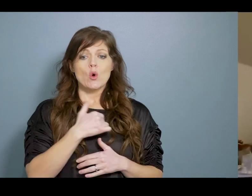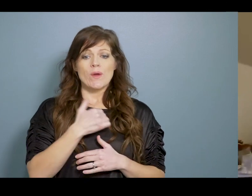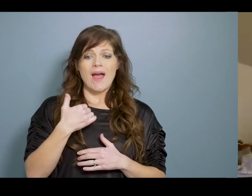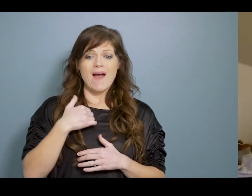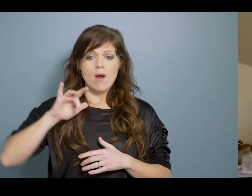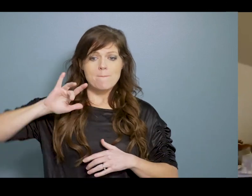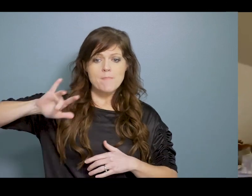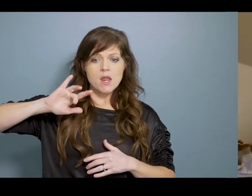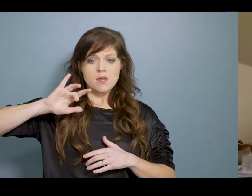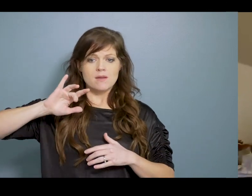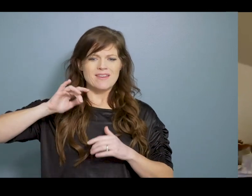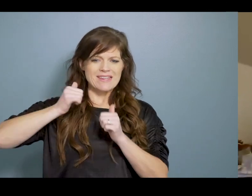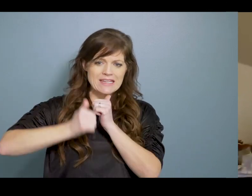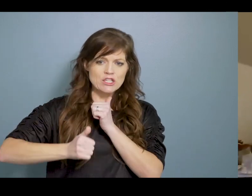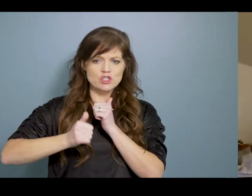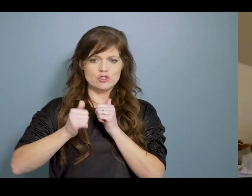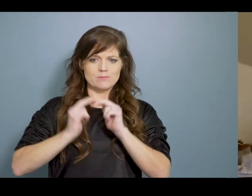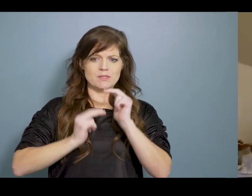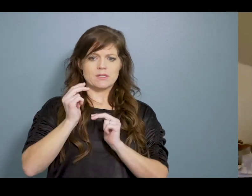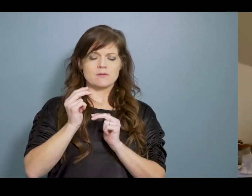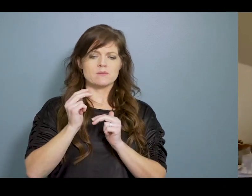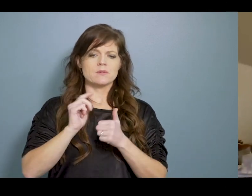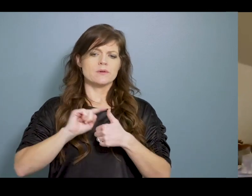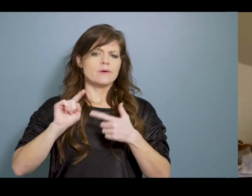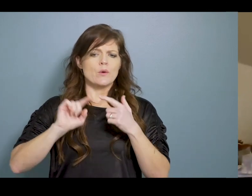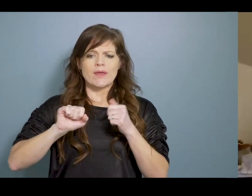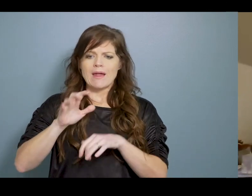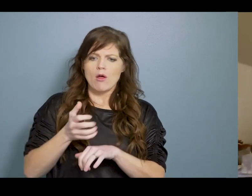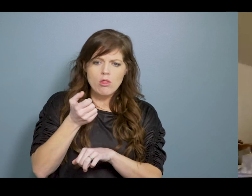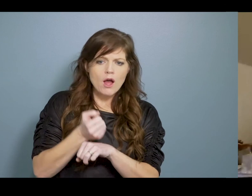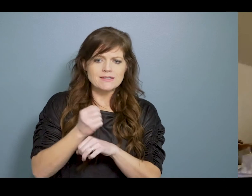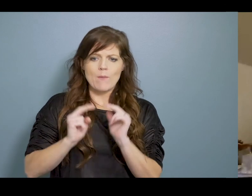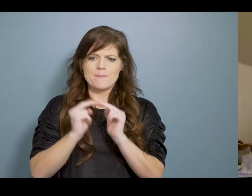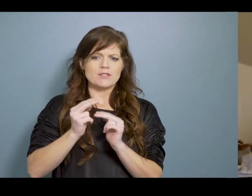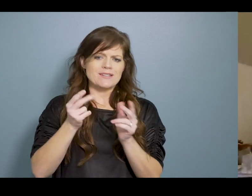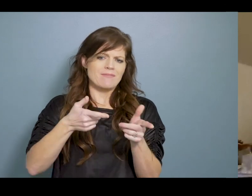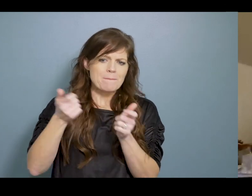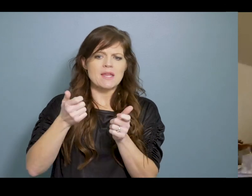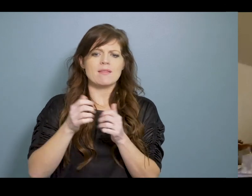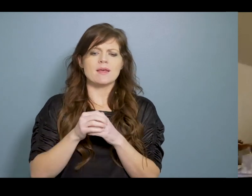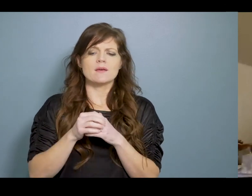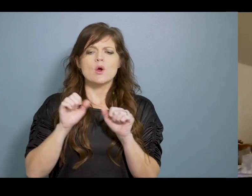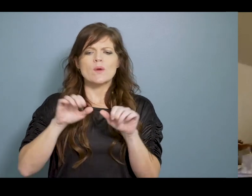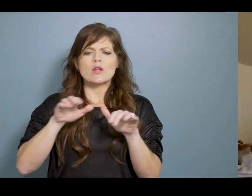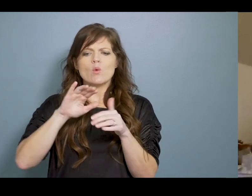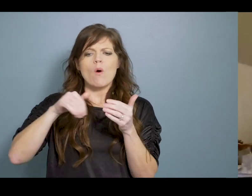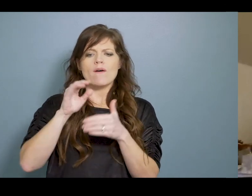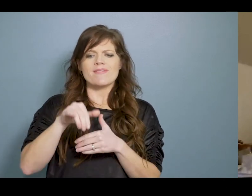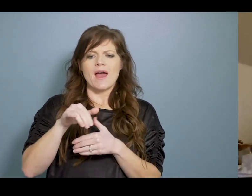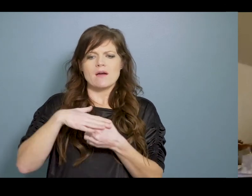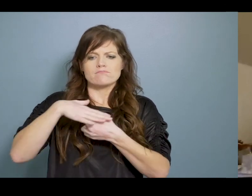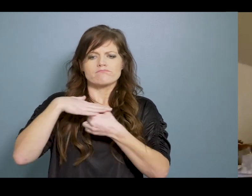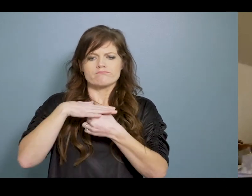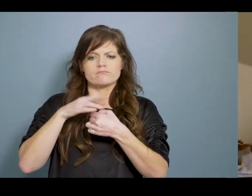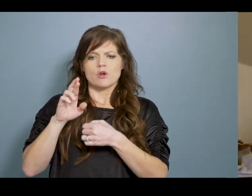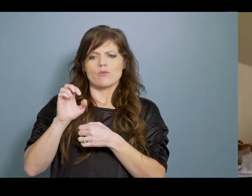buildings. We have the ability to lock down buildings immediately, and we can do all of that remotely, as